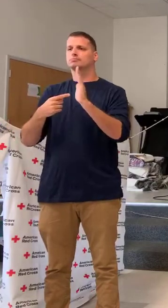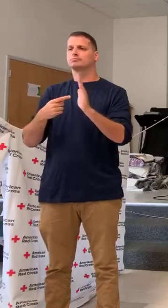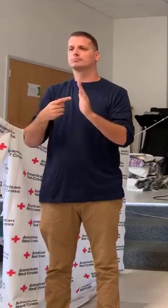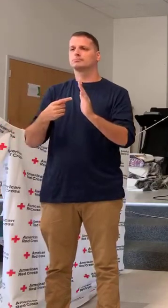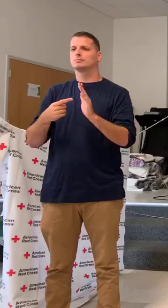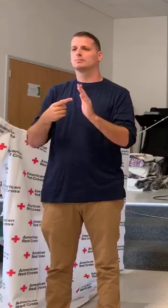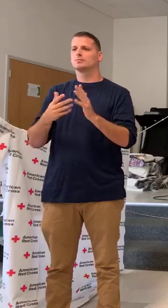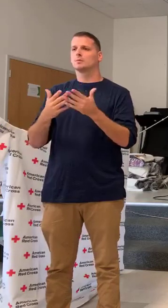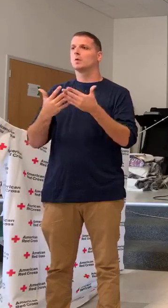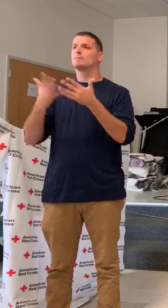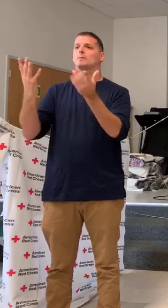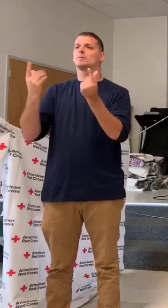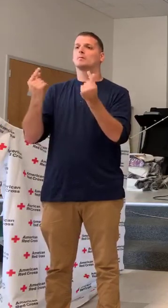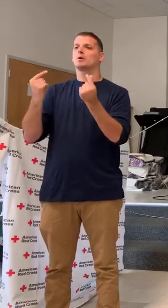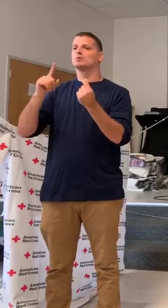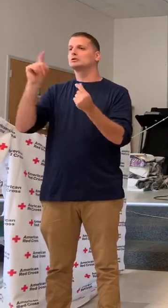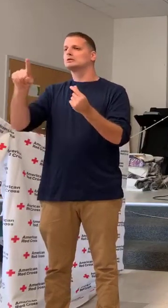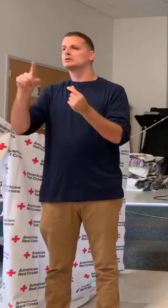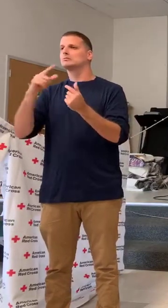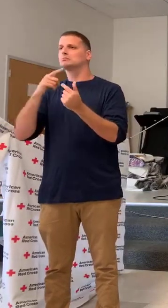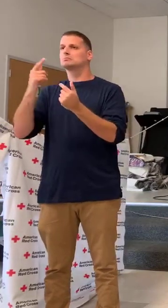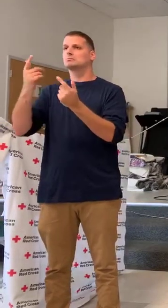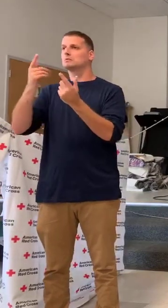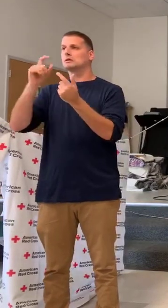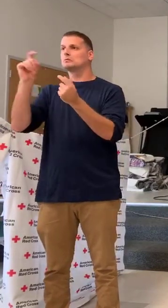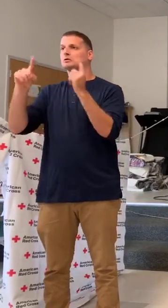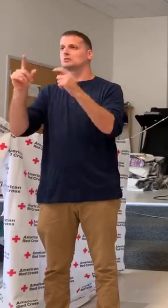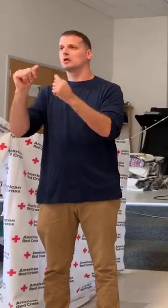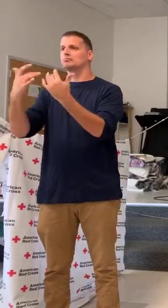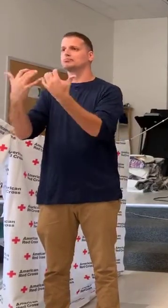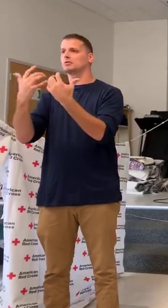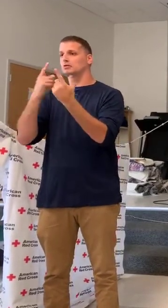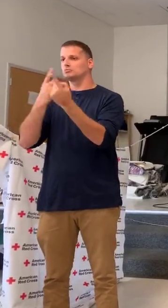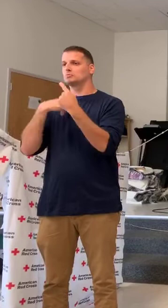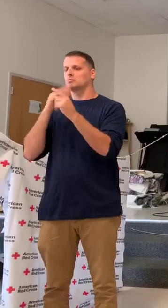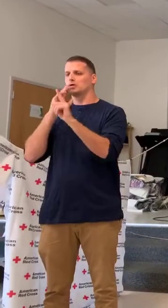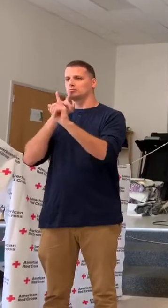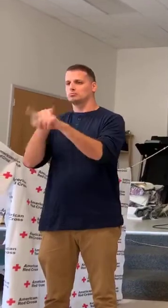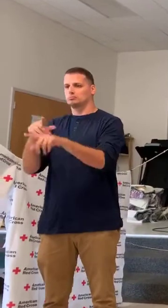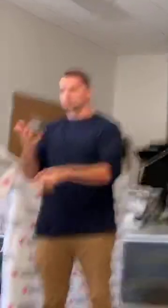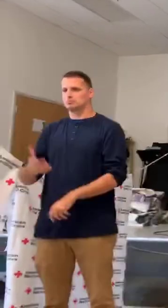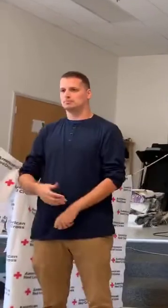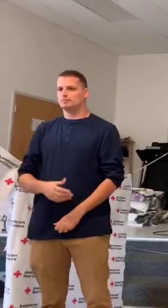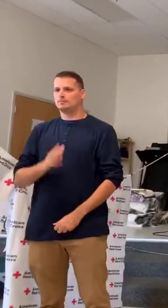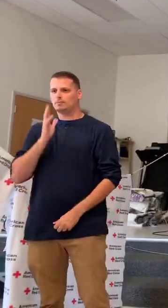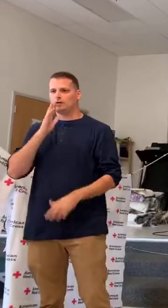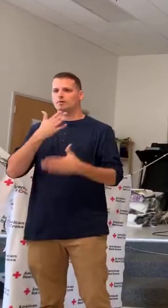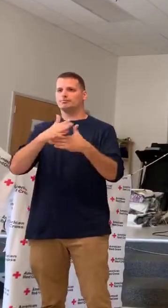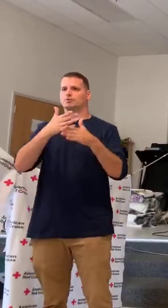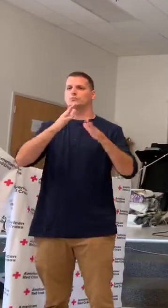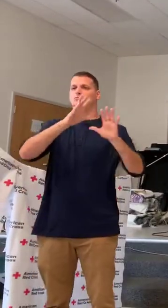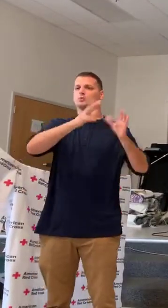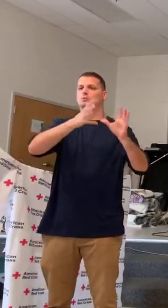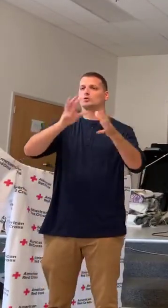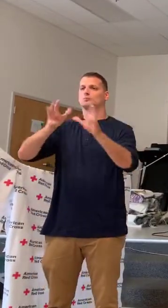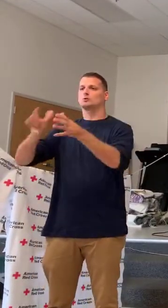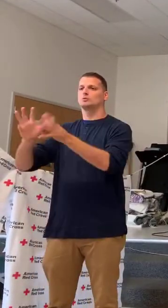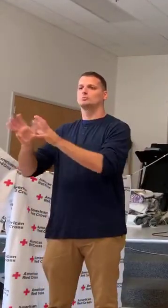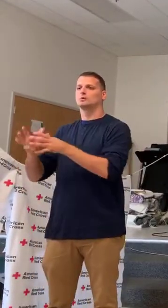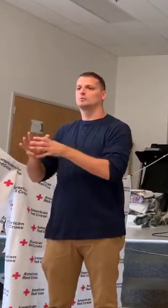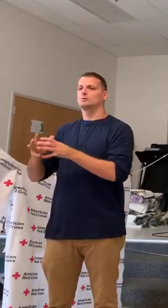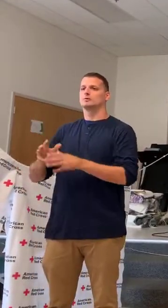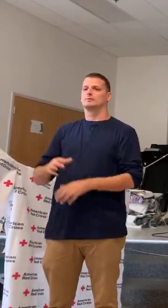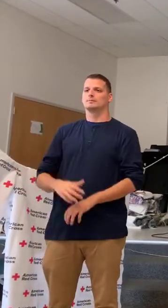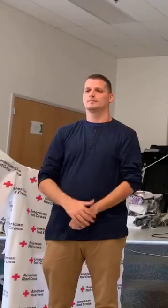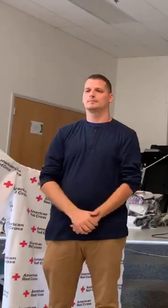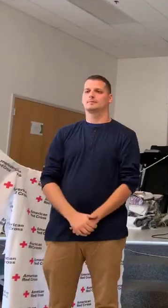the good of the order, the broad questions, and then we can have the breakouts and individual specific questions about your property.